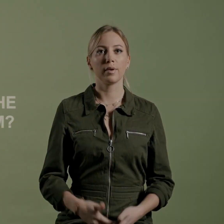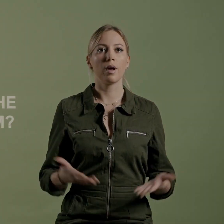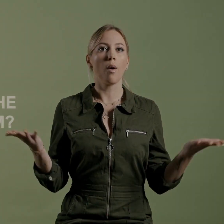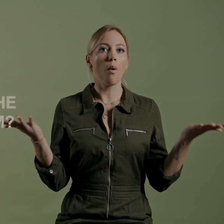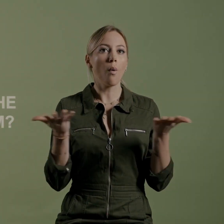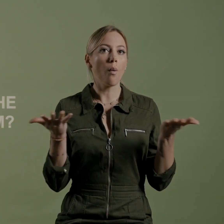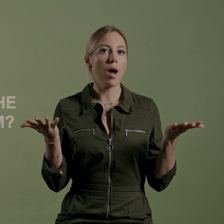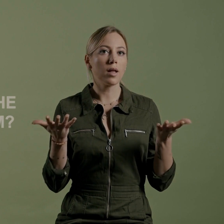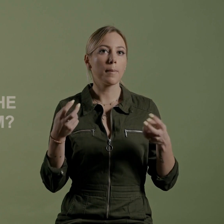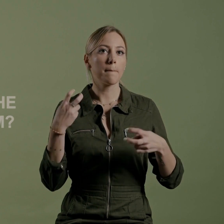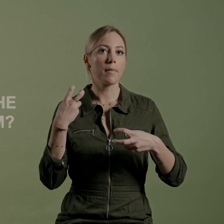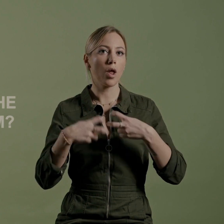What's the problem?